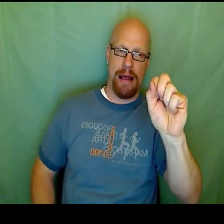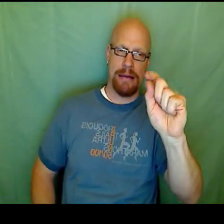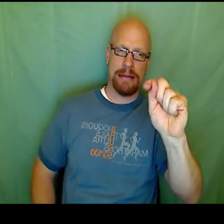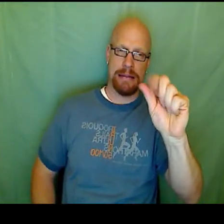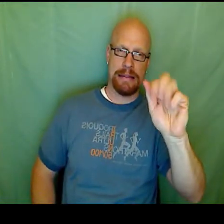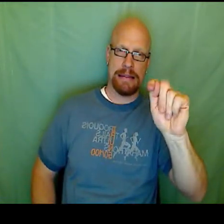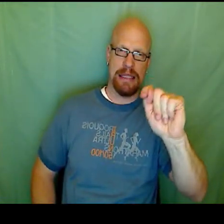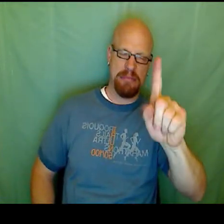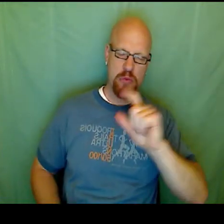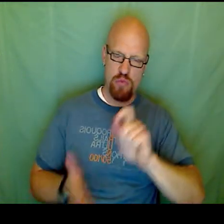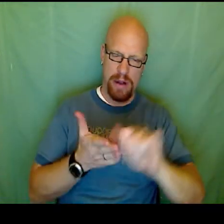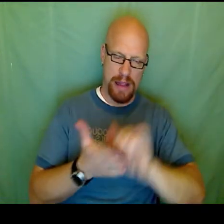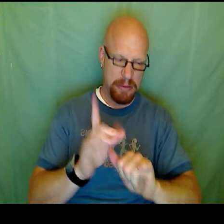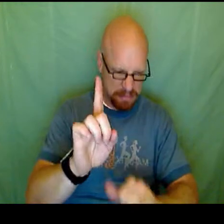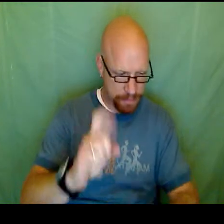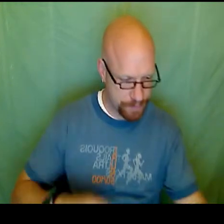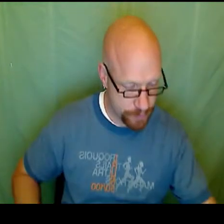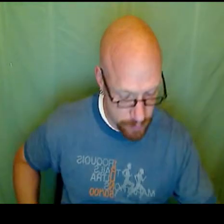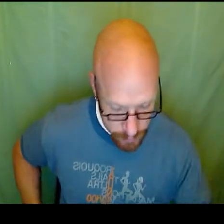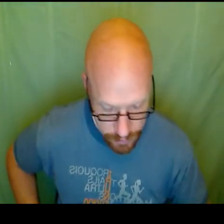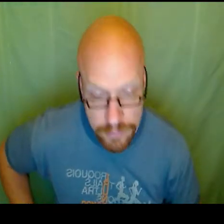variable and a constant,